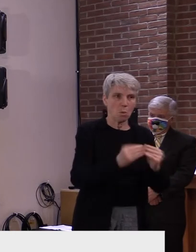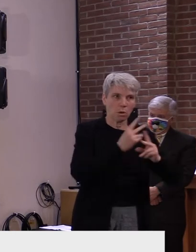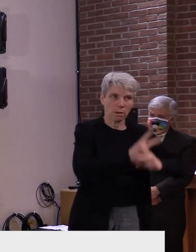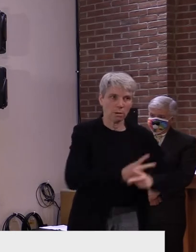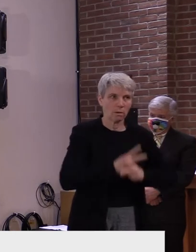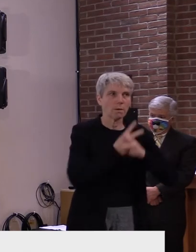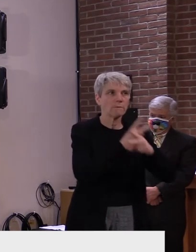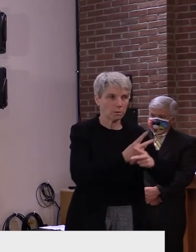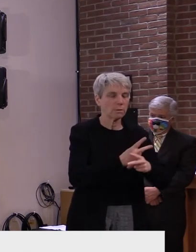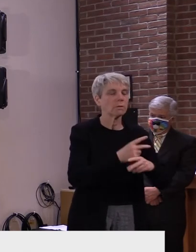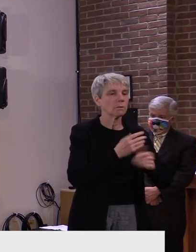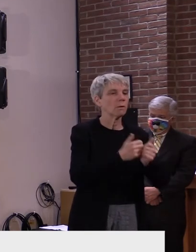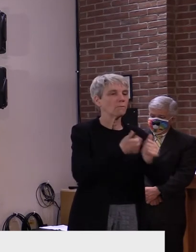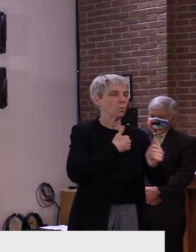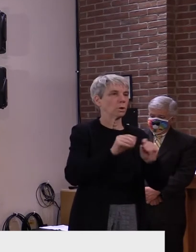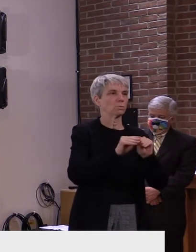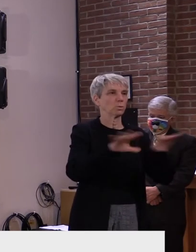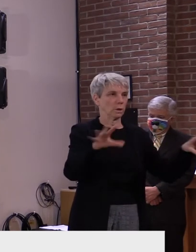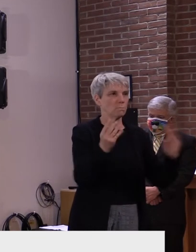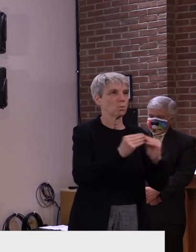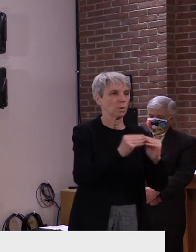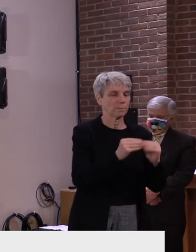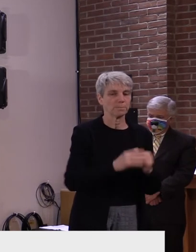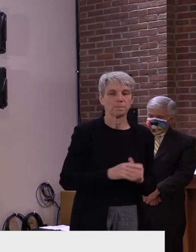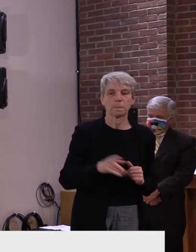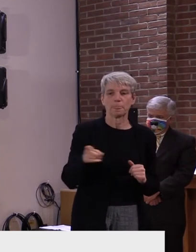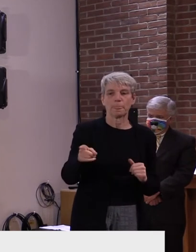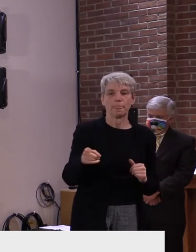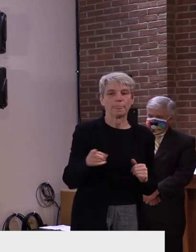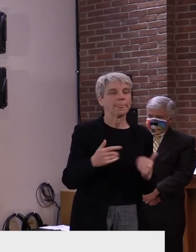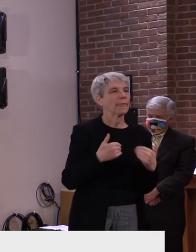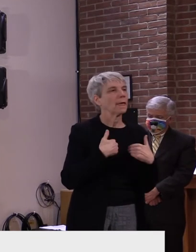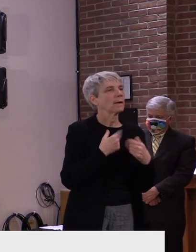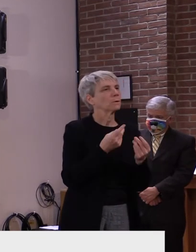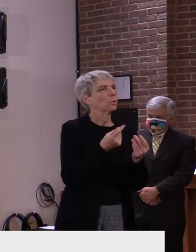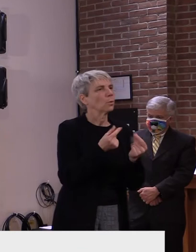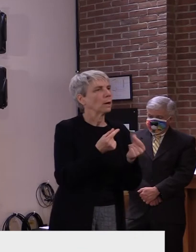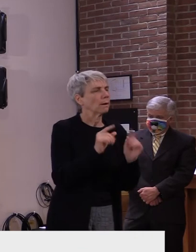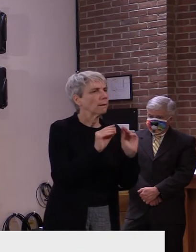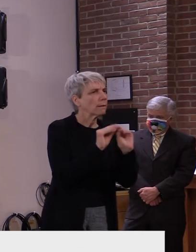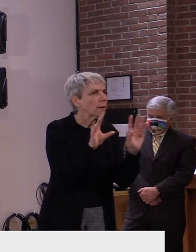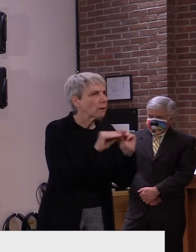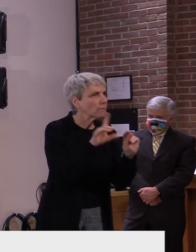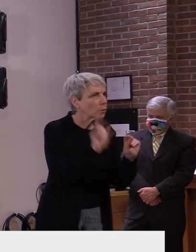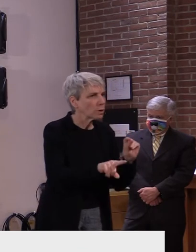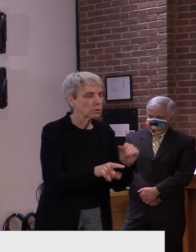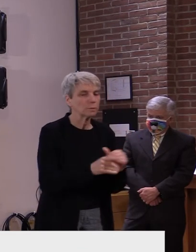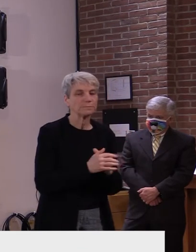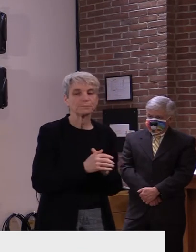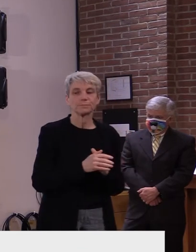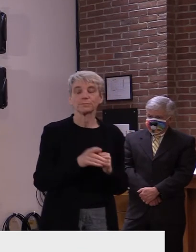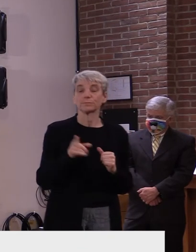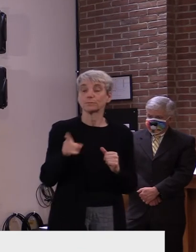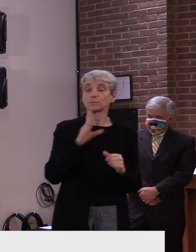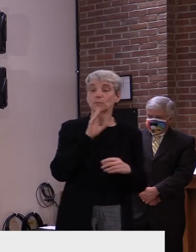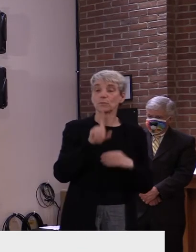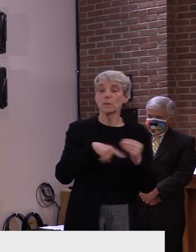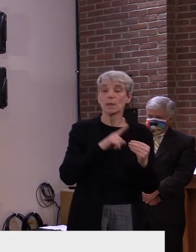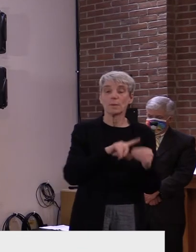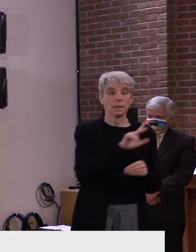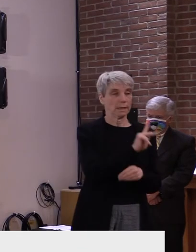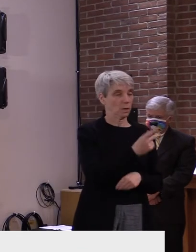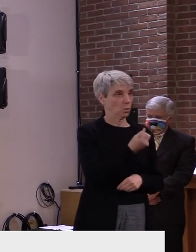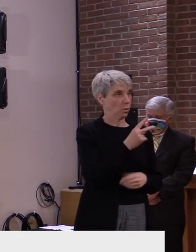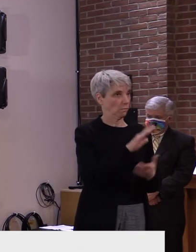levels okay and just as a quick um kind of clarification the surveillance testing specifically for